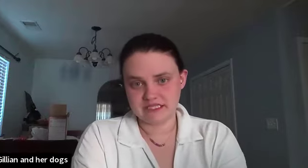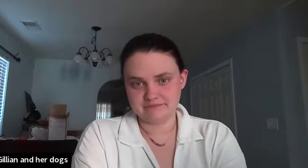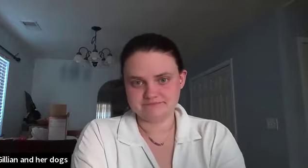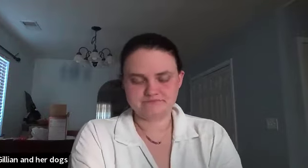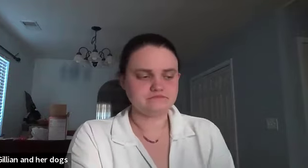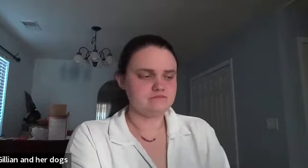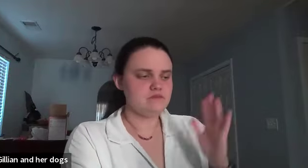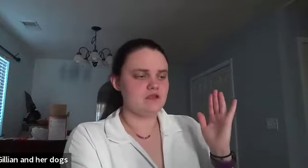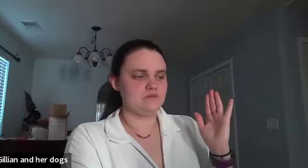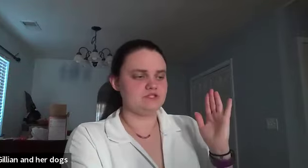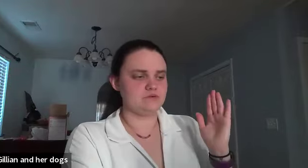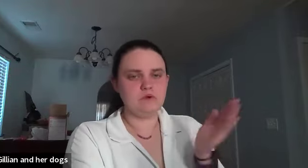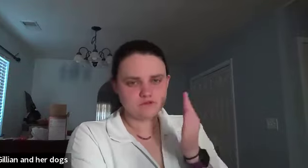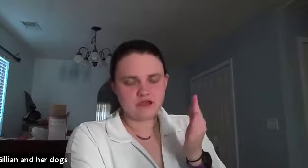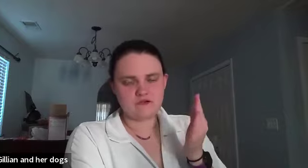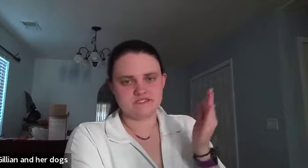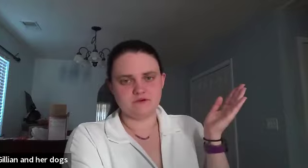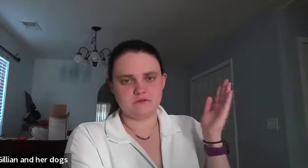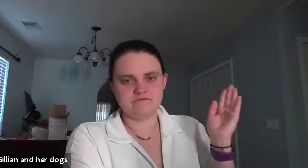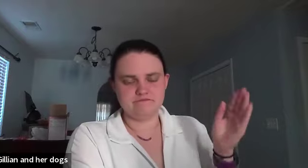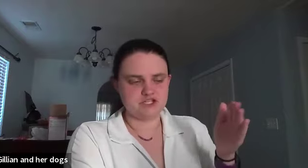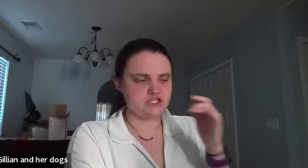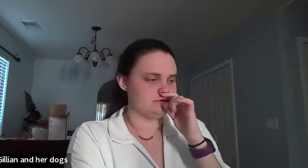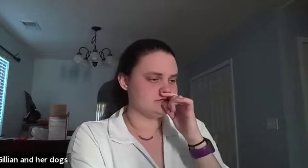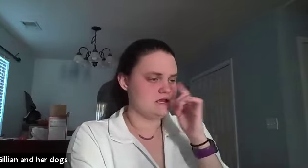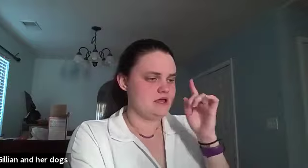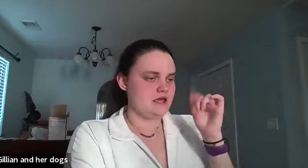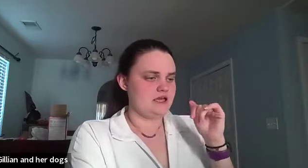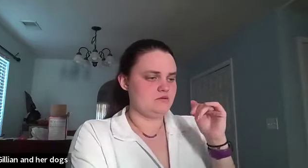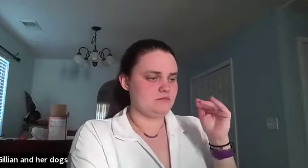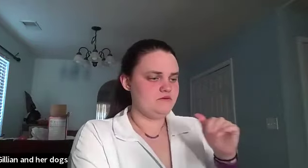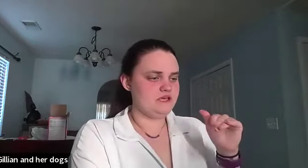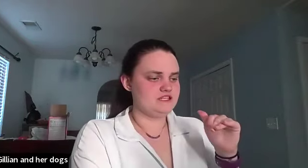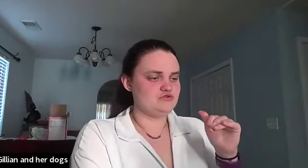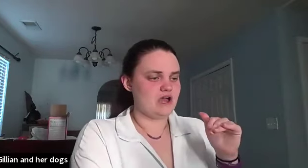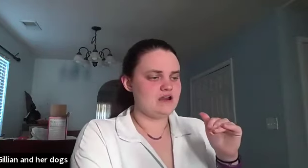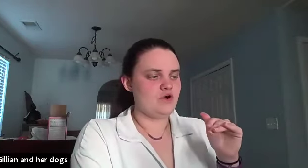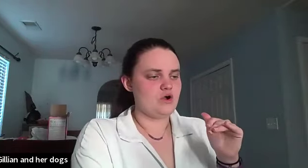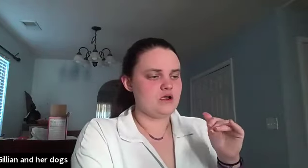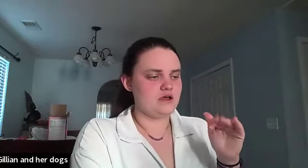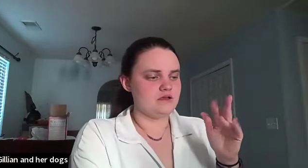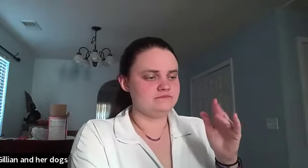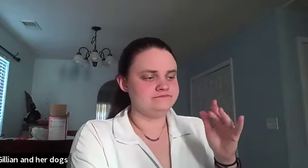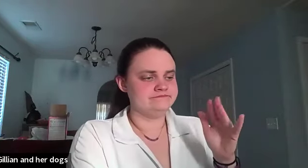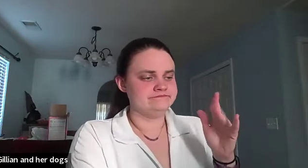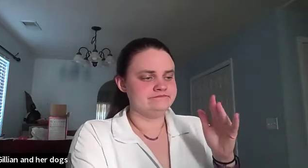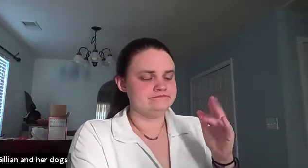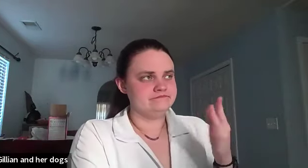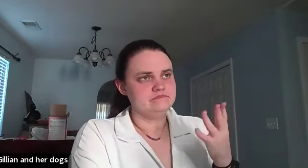spicy. So we moved away obviously from our vegetables and we're moving into kind of our